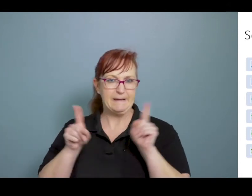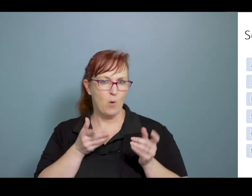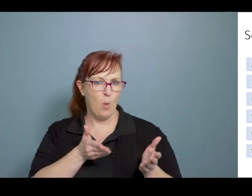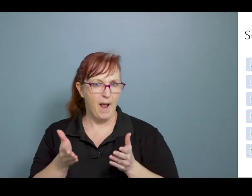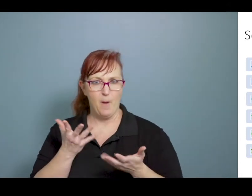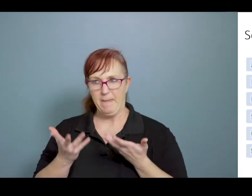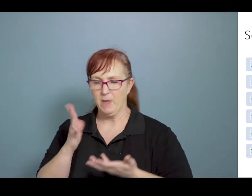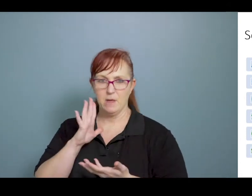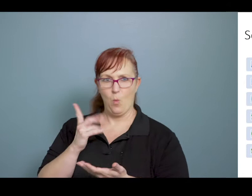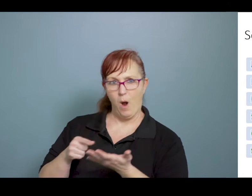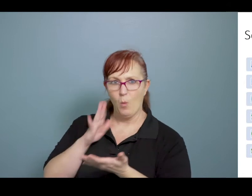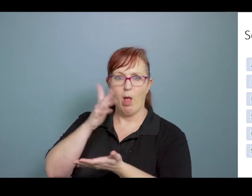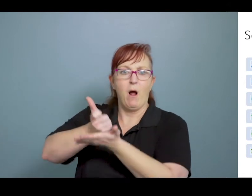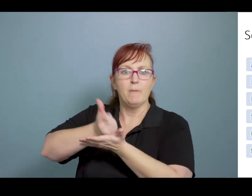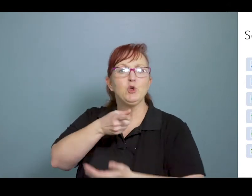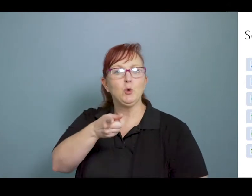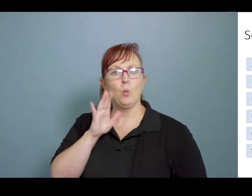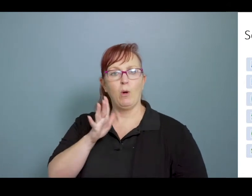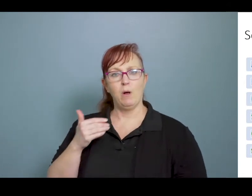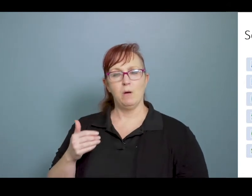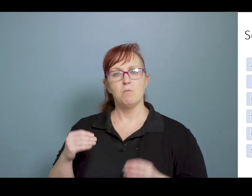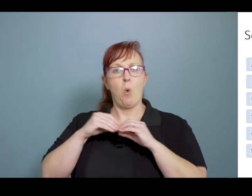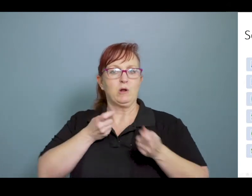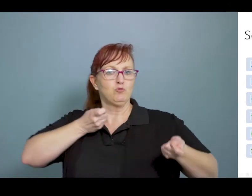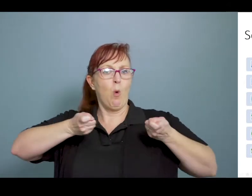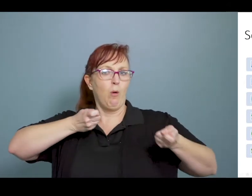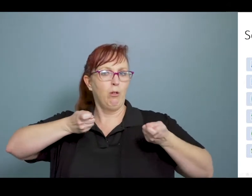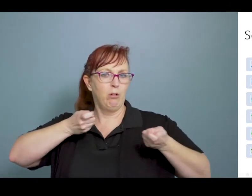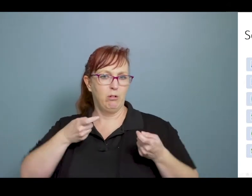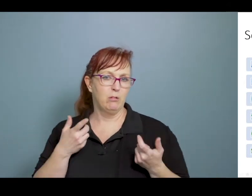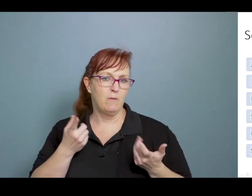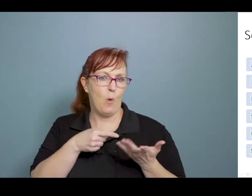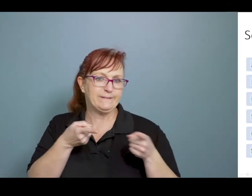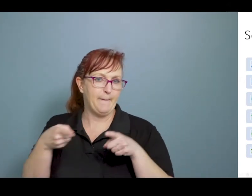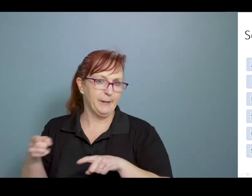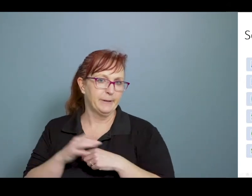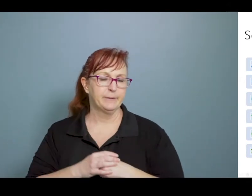you feel like you have some control over the change that's been happening.